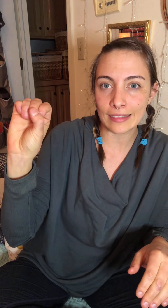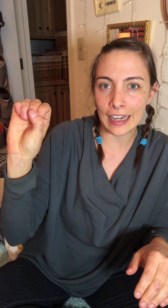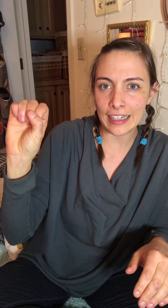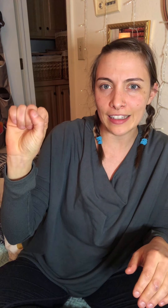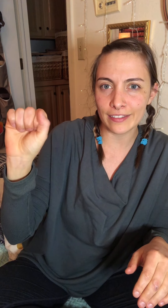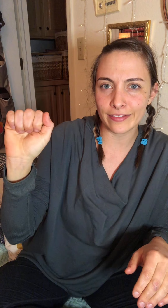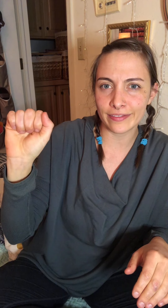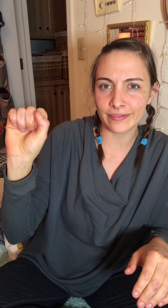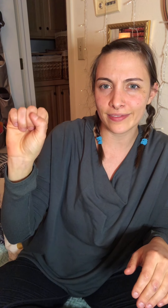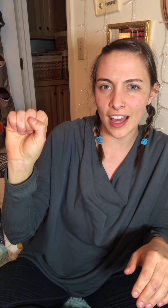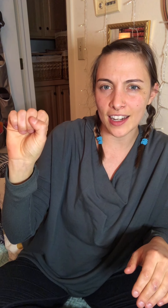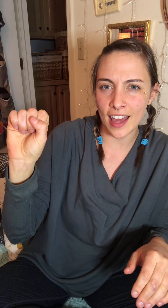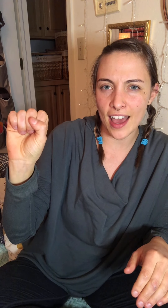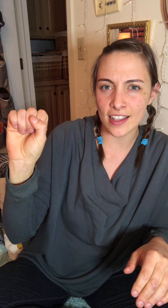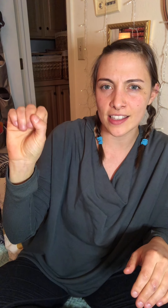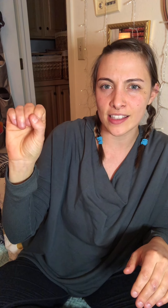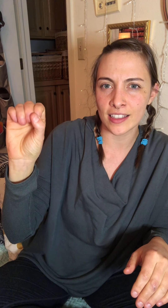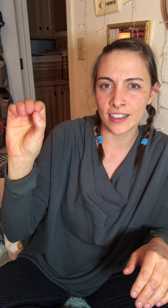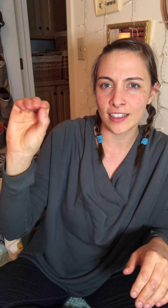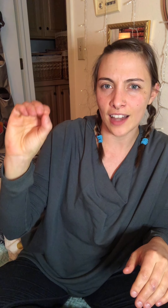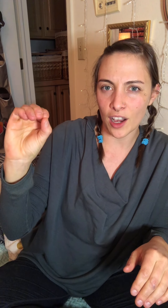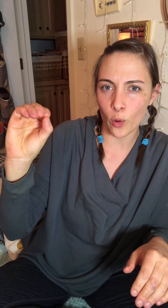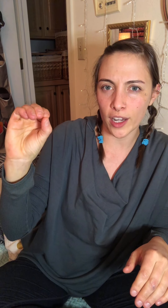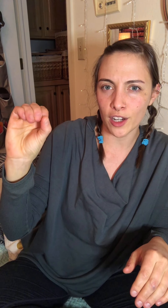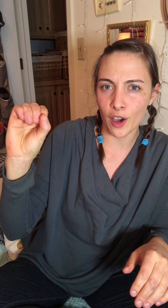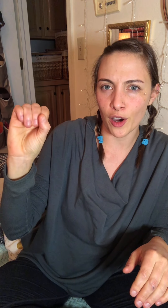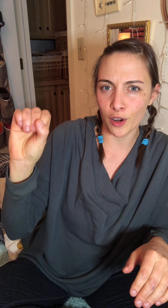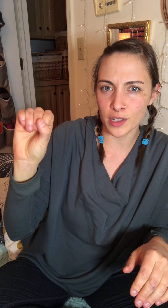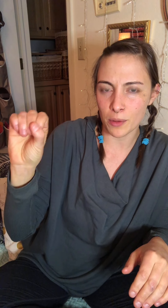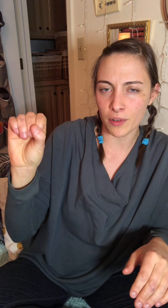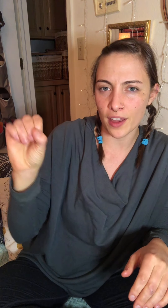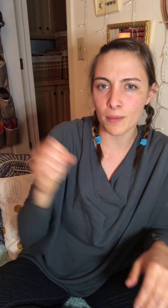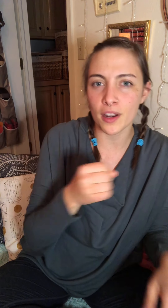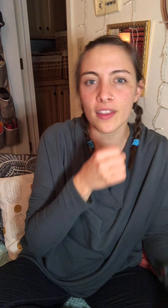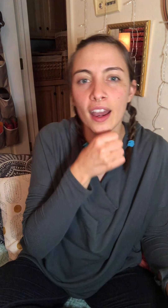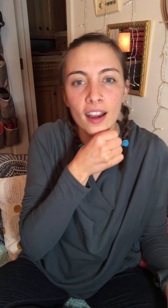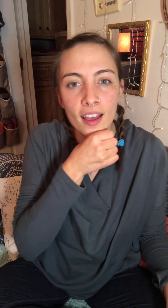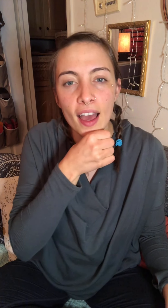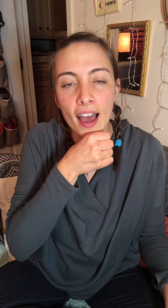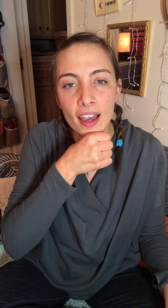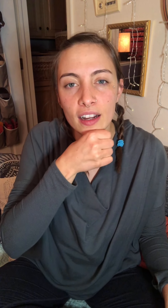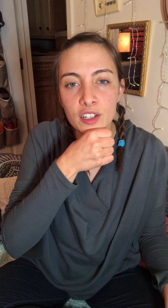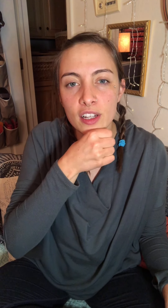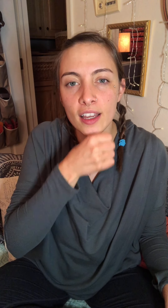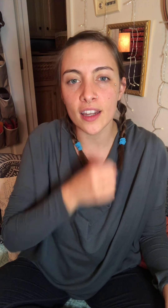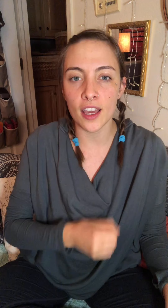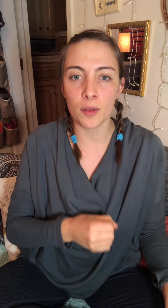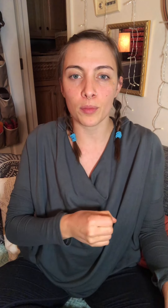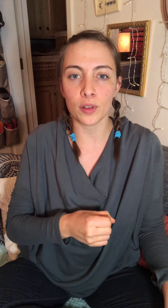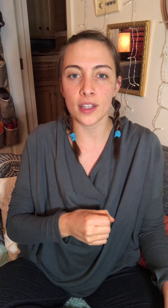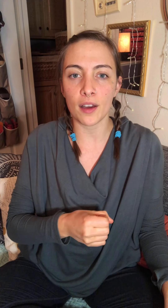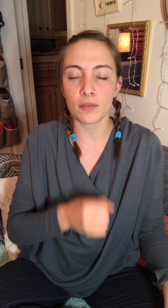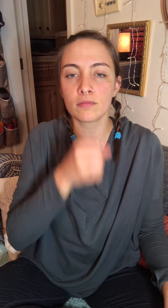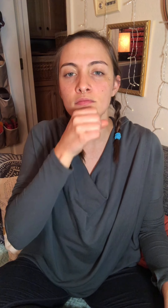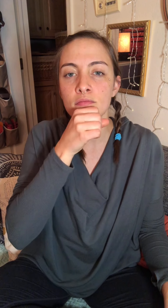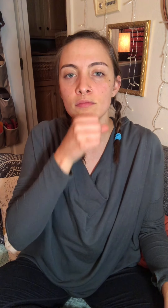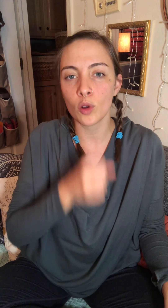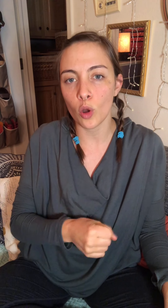kind of, not an S, not quite an O, somewhere right in the middle there, at your chin and pull down.